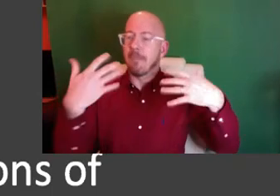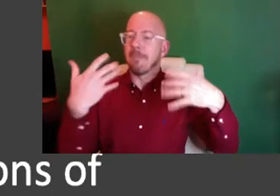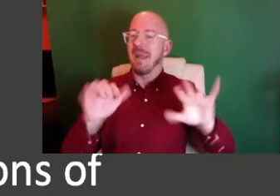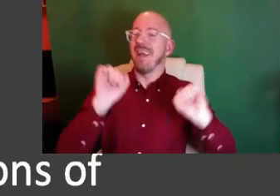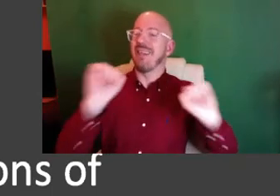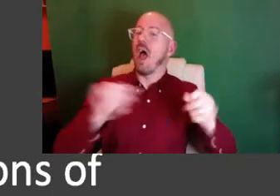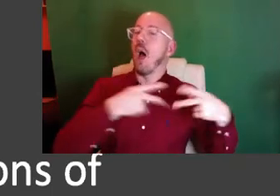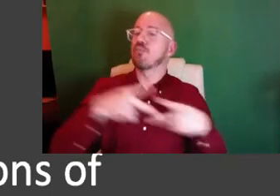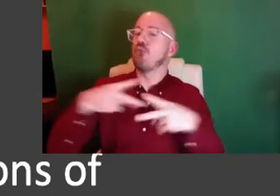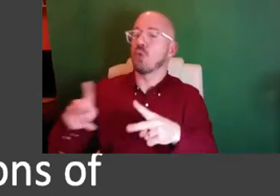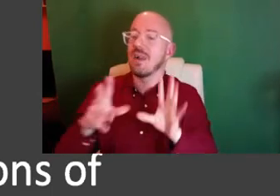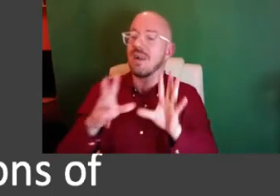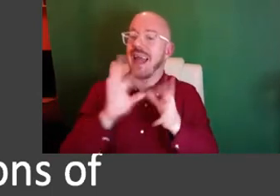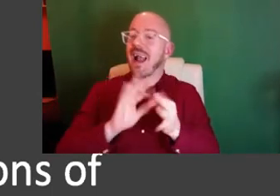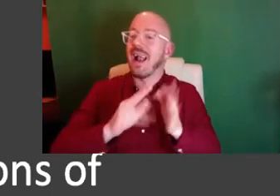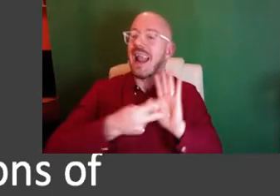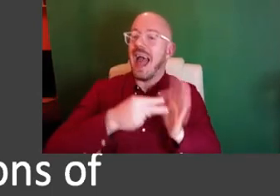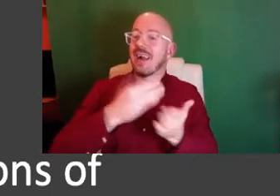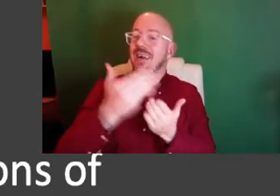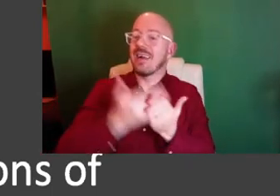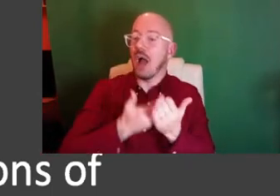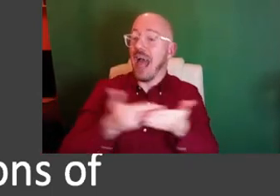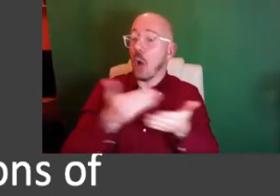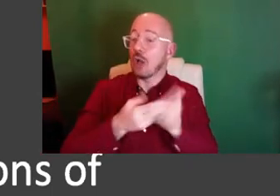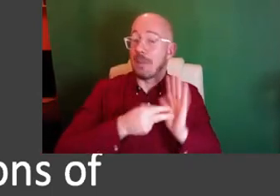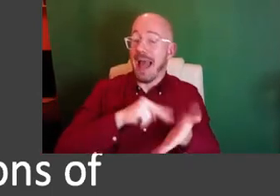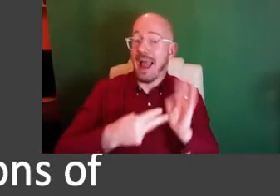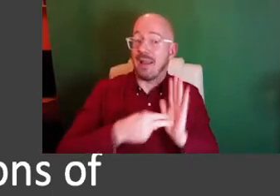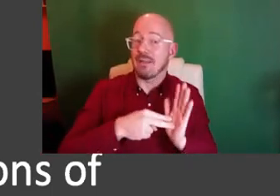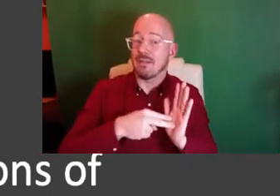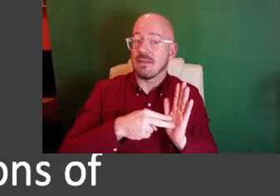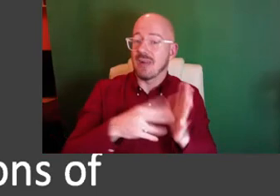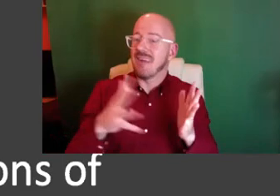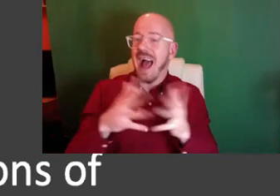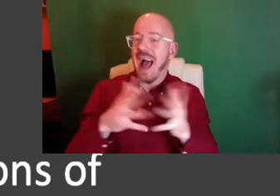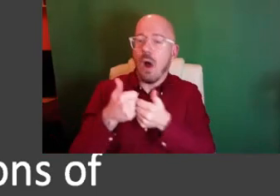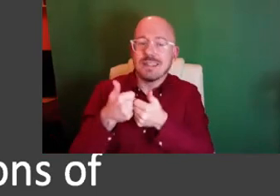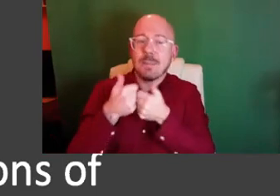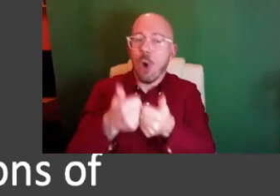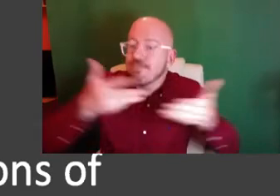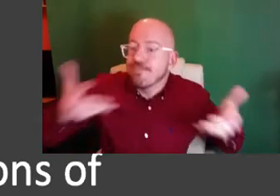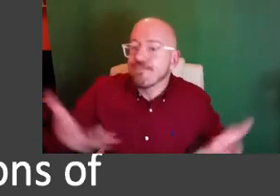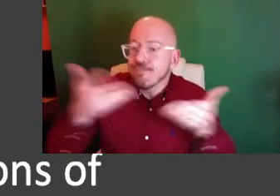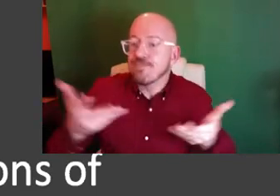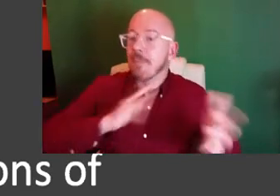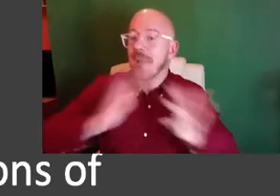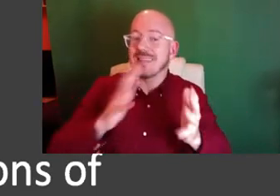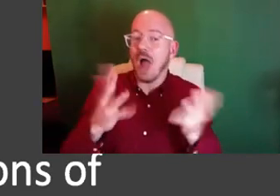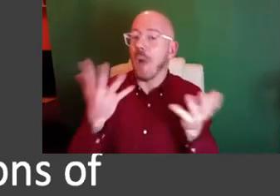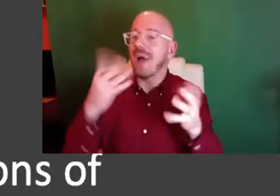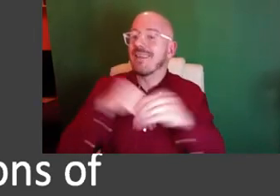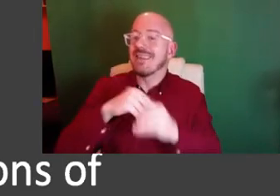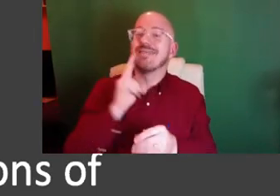in terms of how the approach of the devolved administrations of Scotland and Wales to language planning actually support